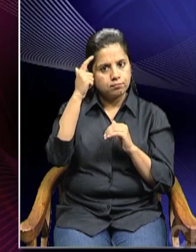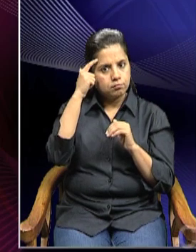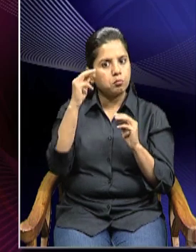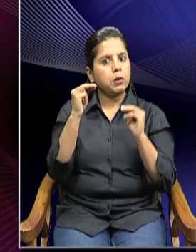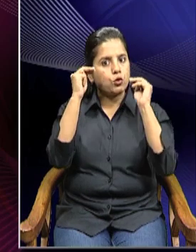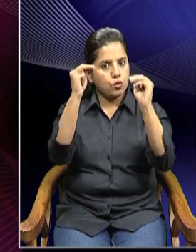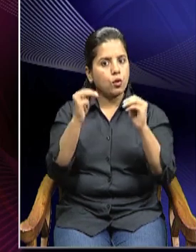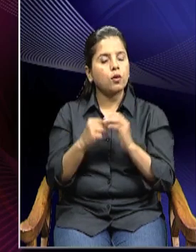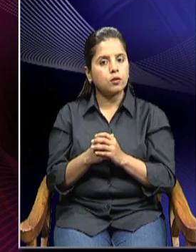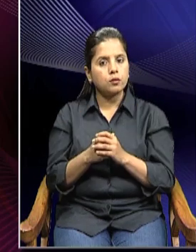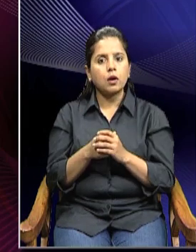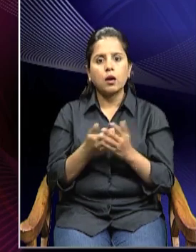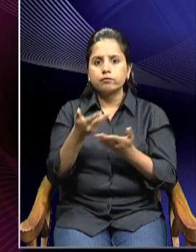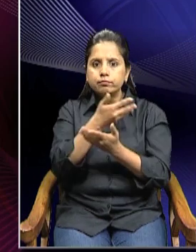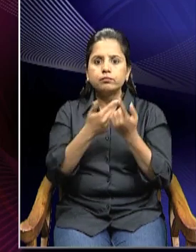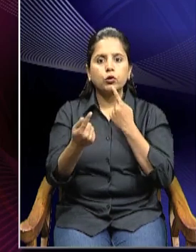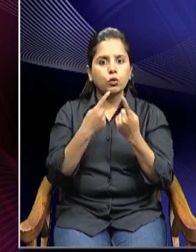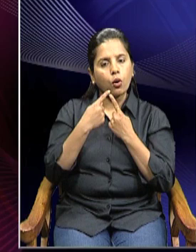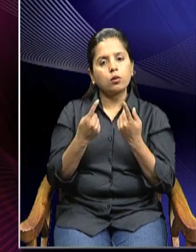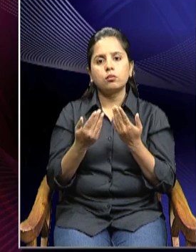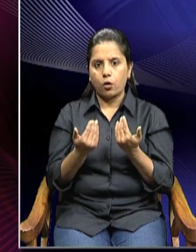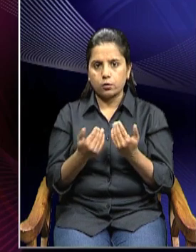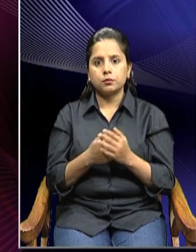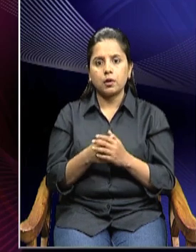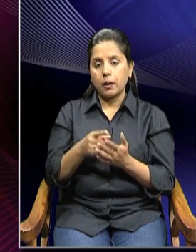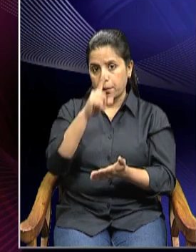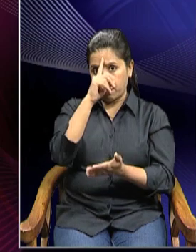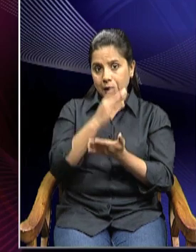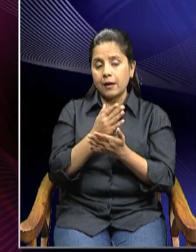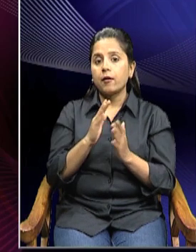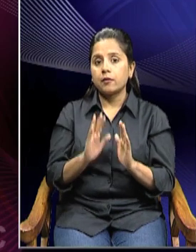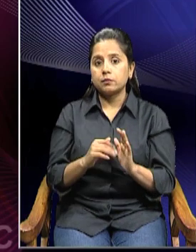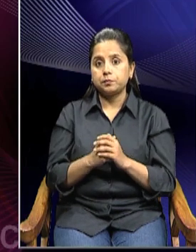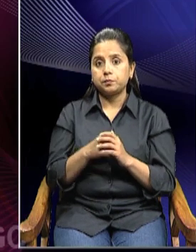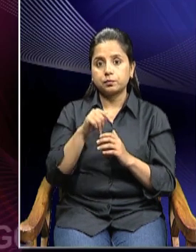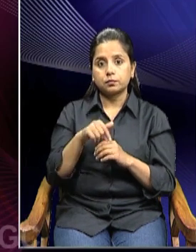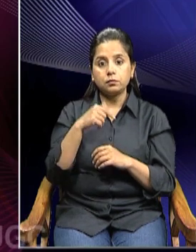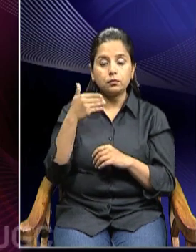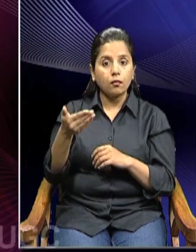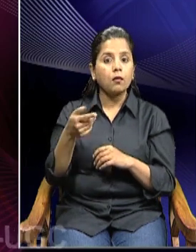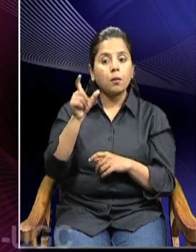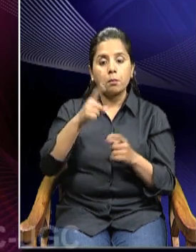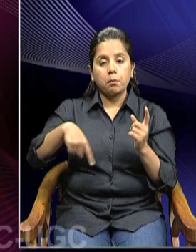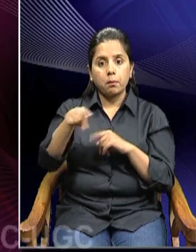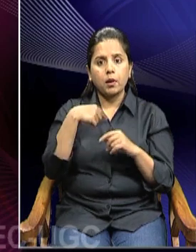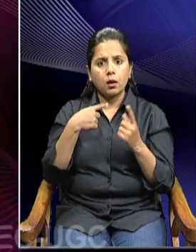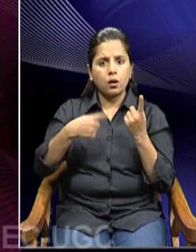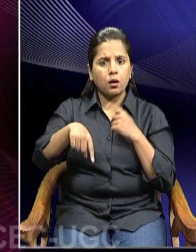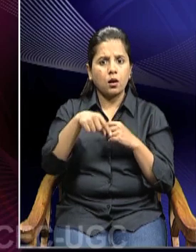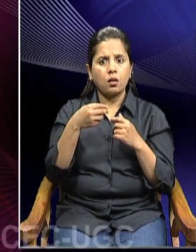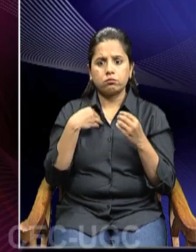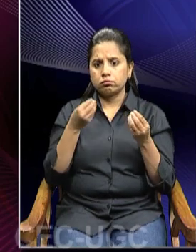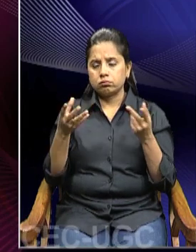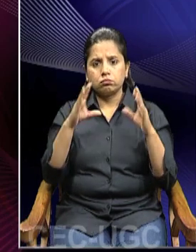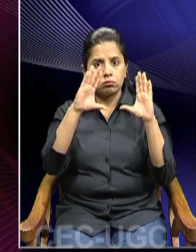form of interaction. It was believed that with the end of communism, there was also